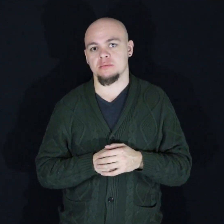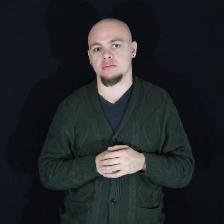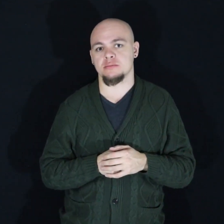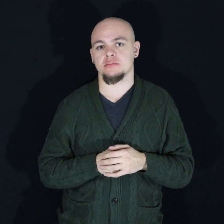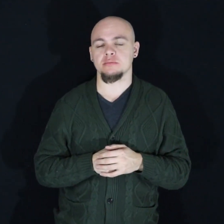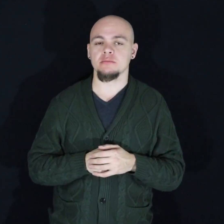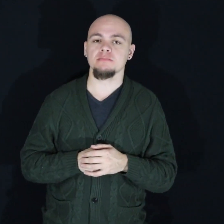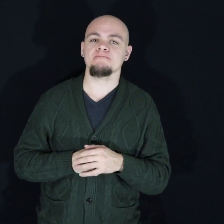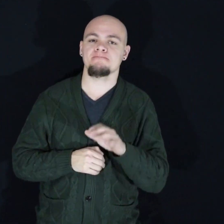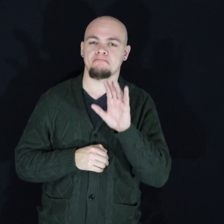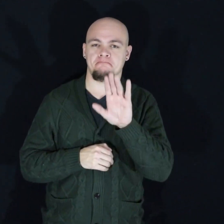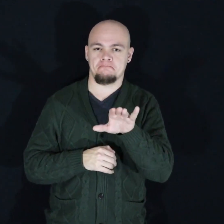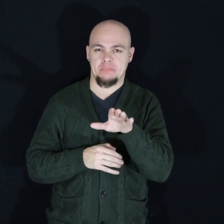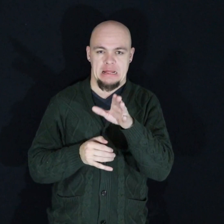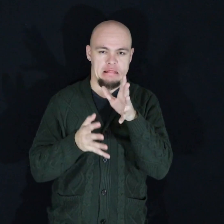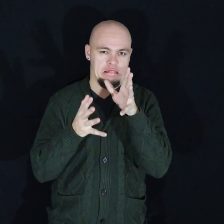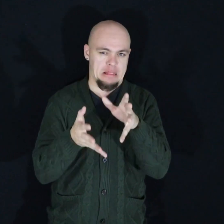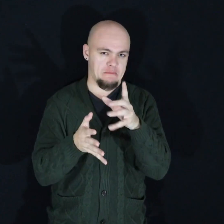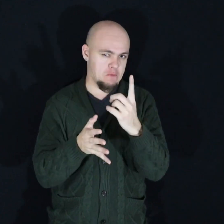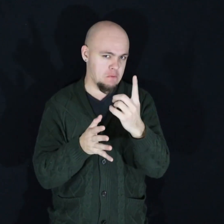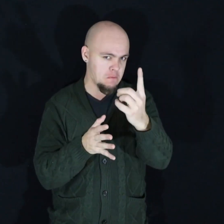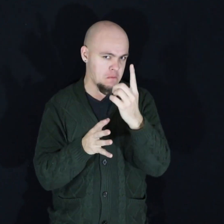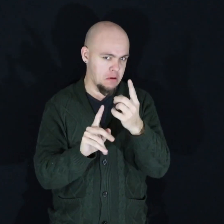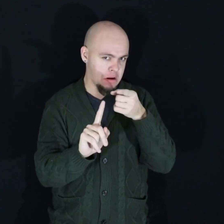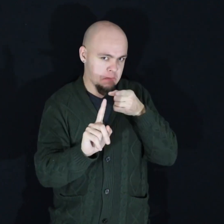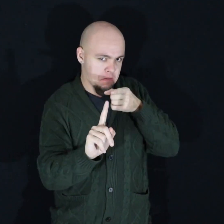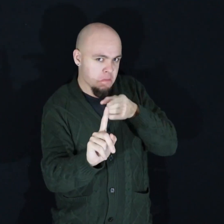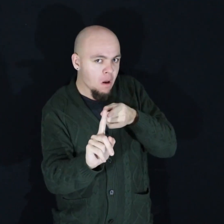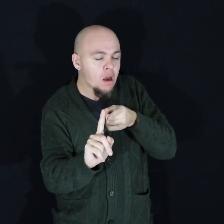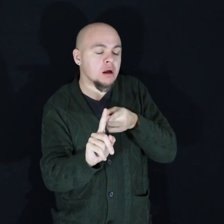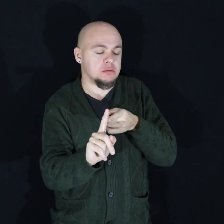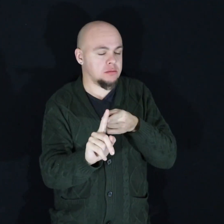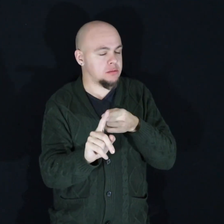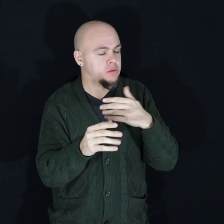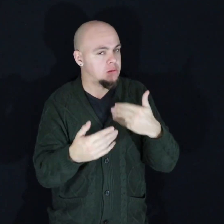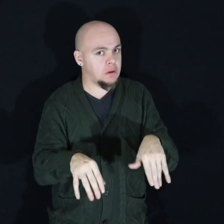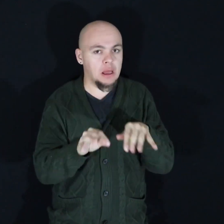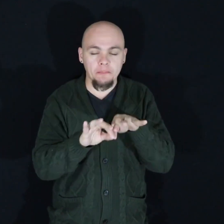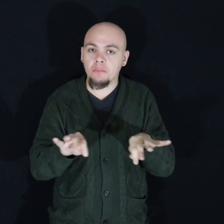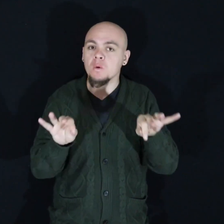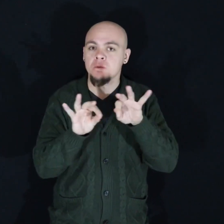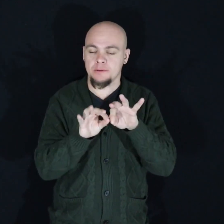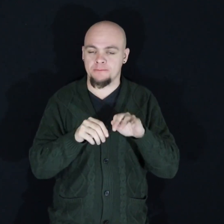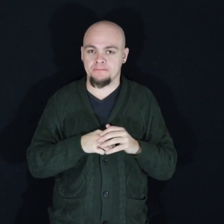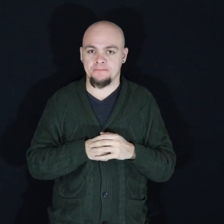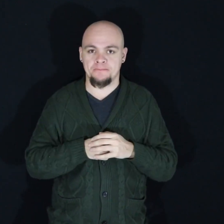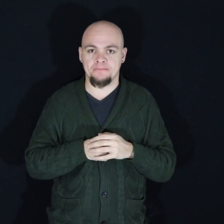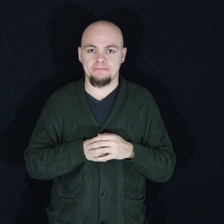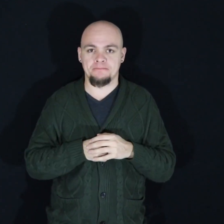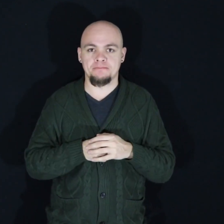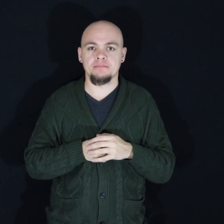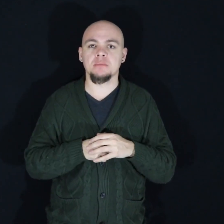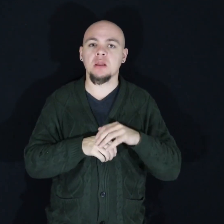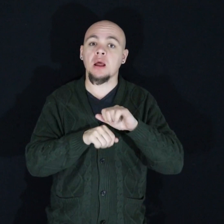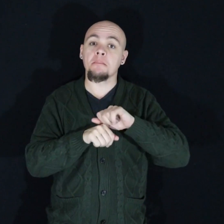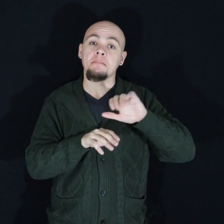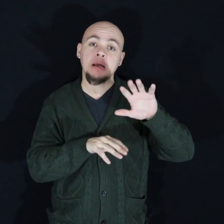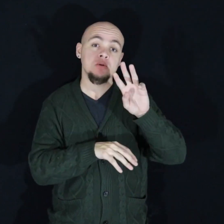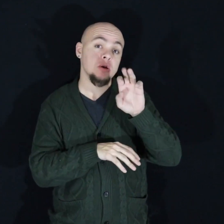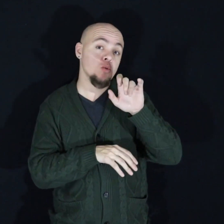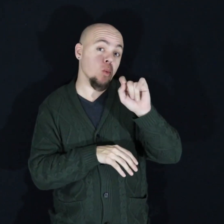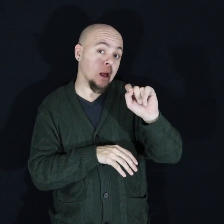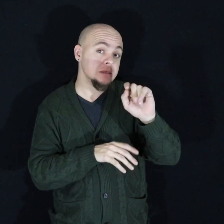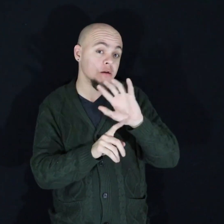I want to leave you with one major point to this whole talk, and it's this. The Mountain West culture